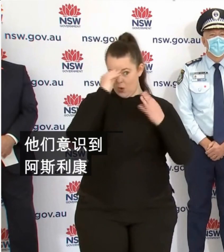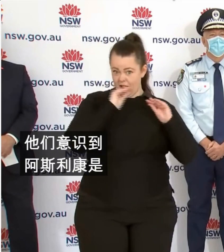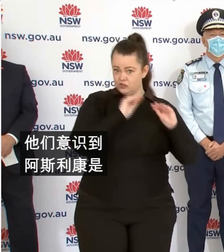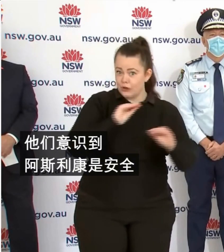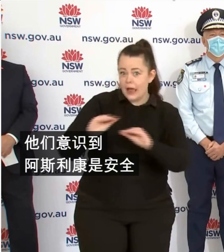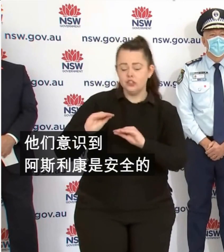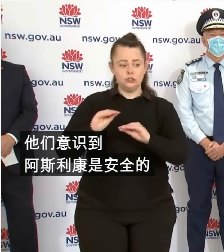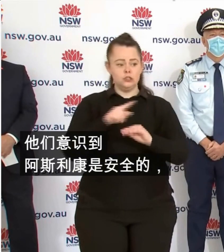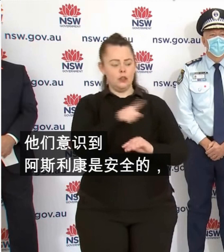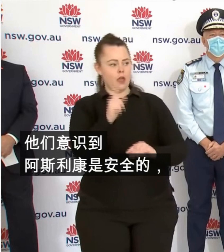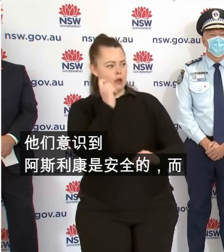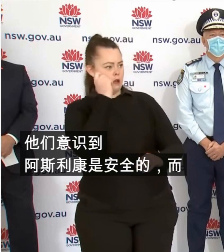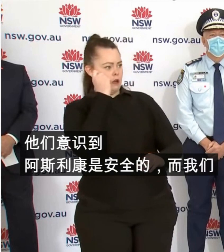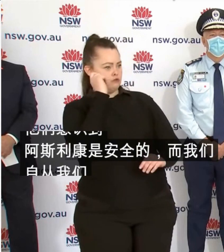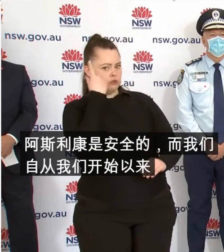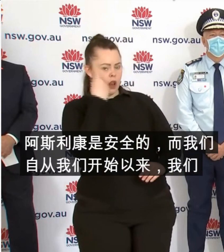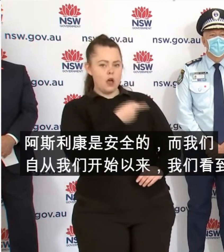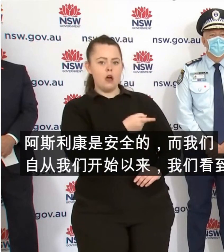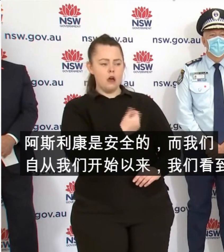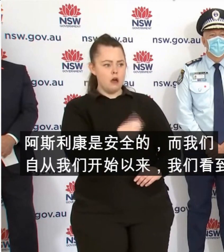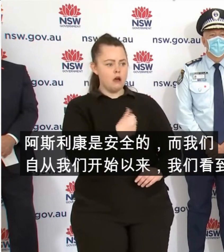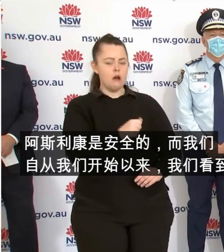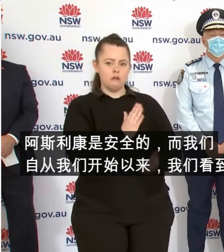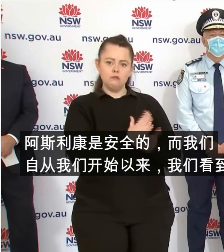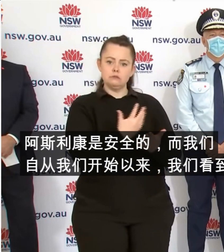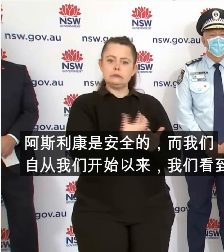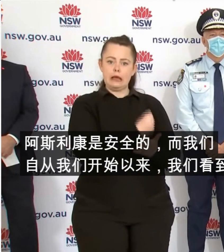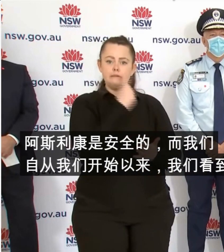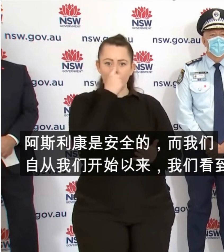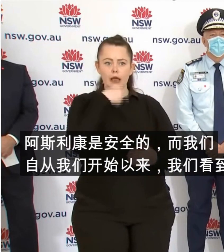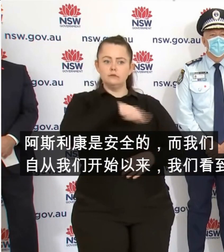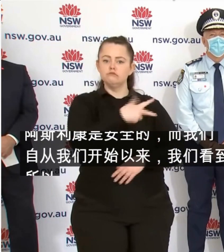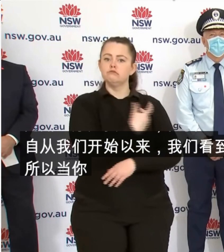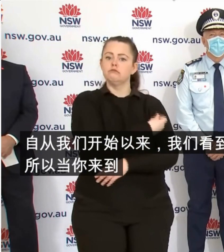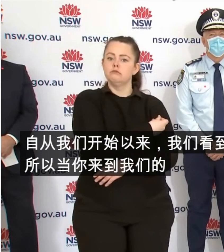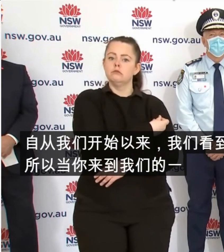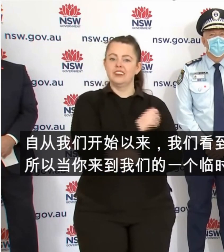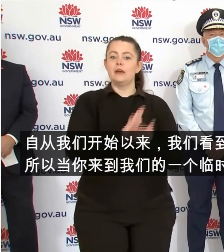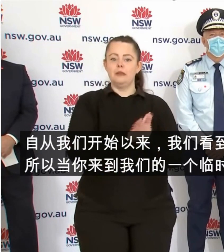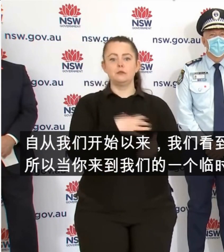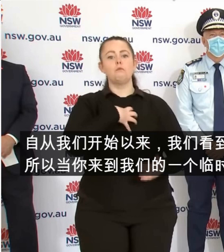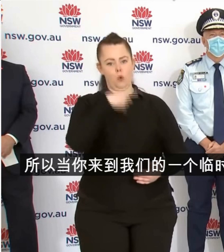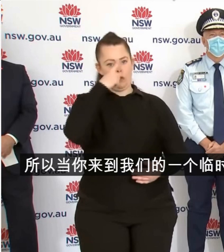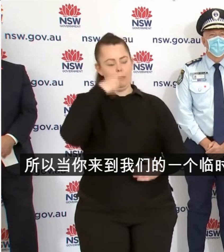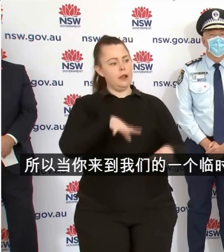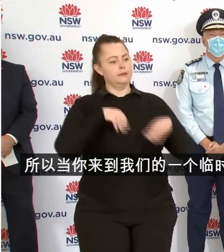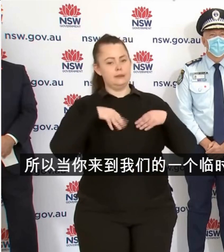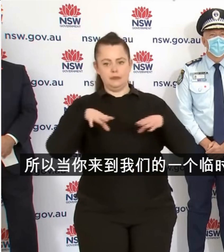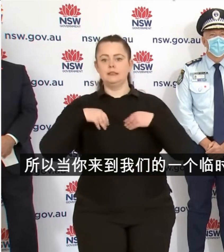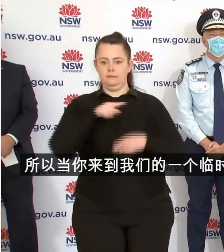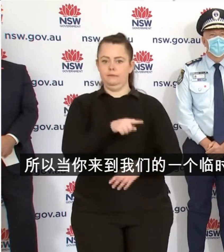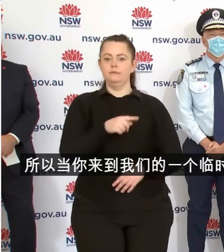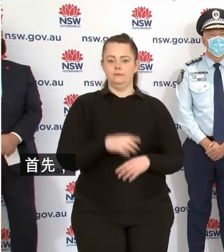AstraZeneca is safe, and we've seen a real uptake since we started. So what happens when you come to one of our pop-up